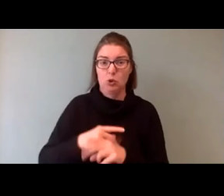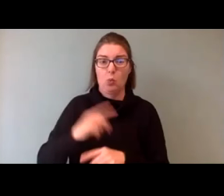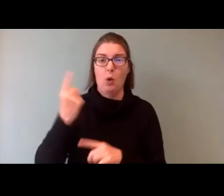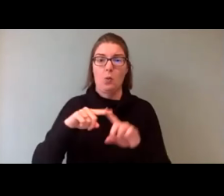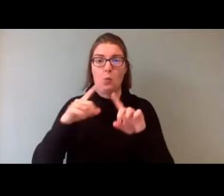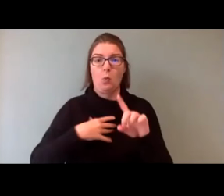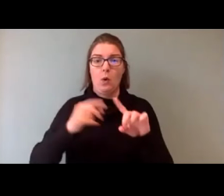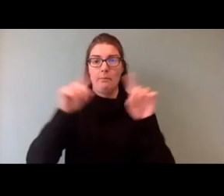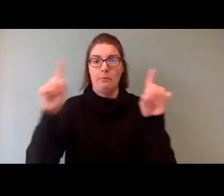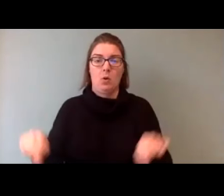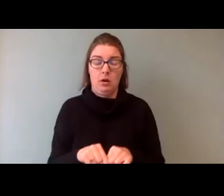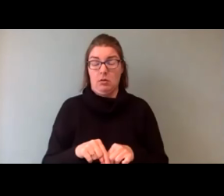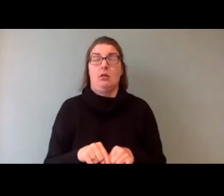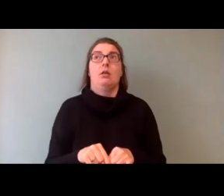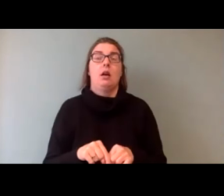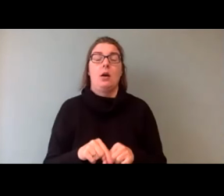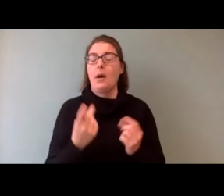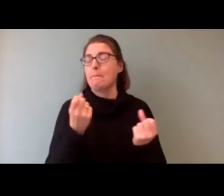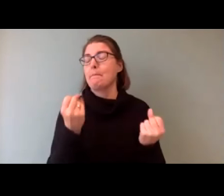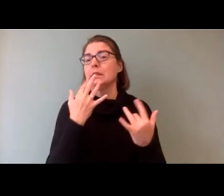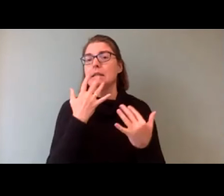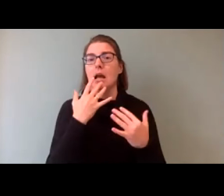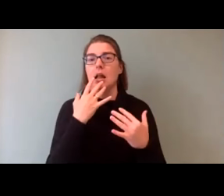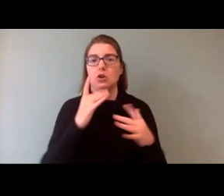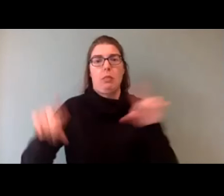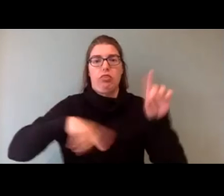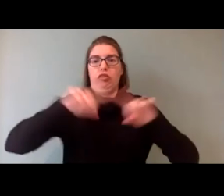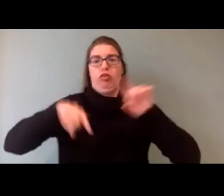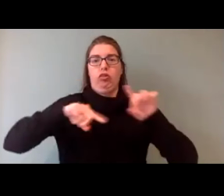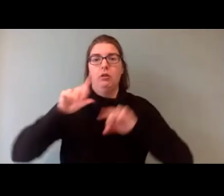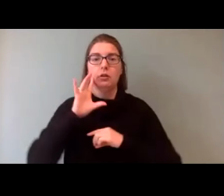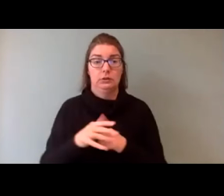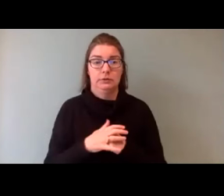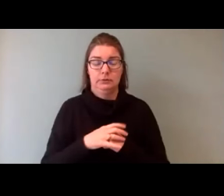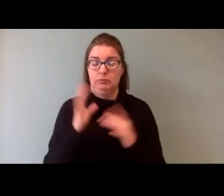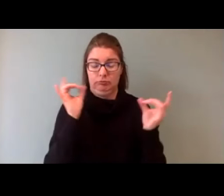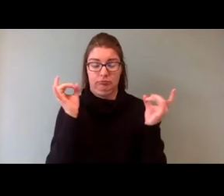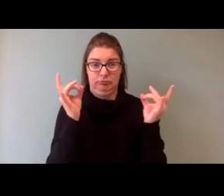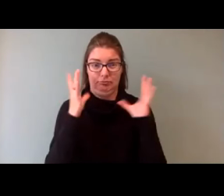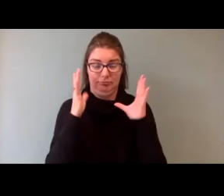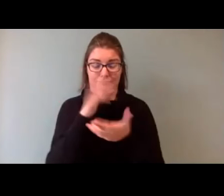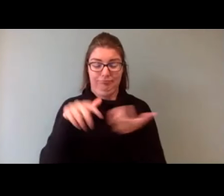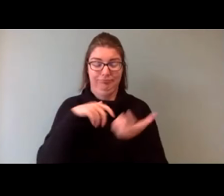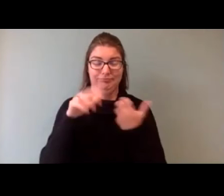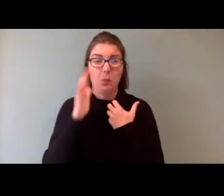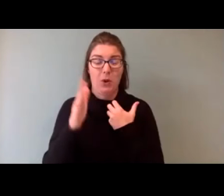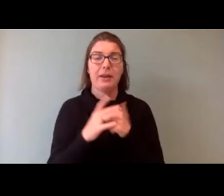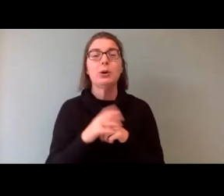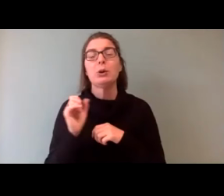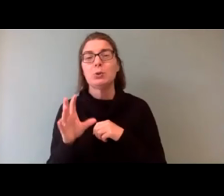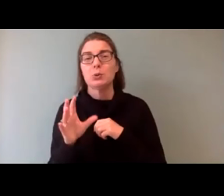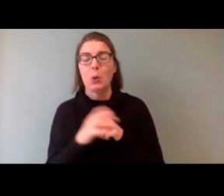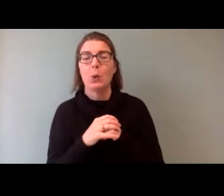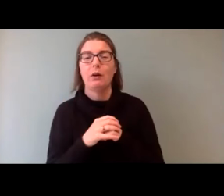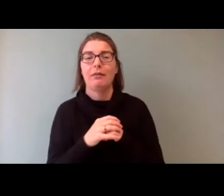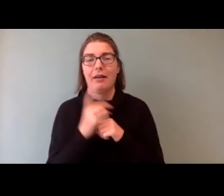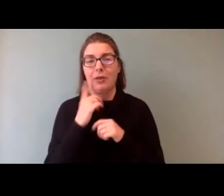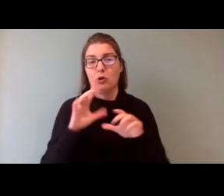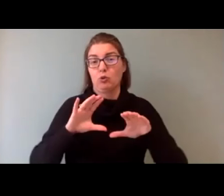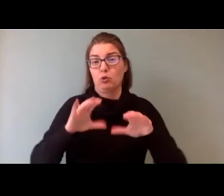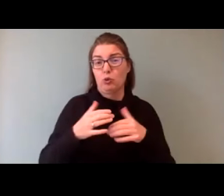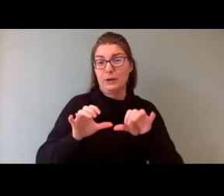have a hurricane of multicolored cursors flying around everywhere, and it would be absolute chaos. So I think group